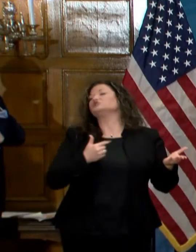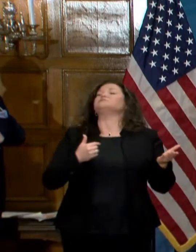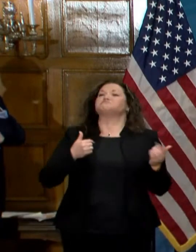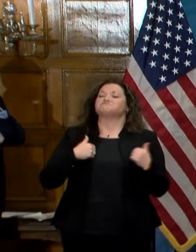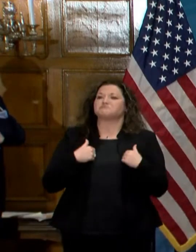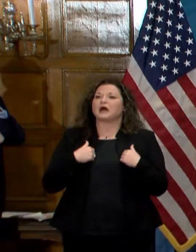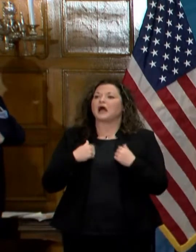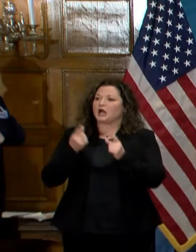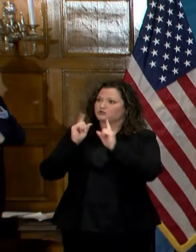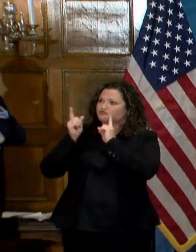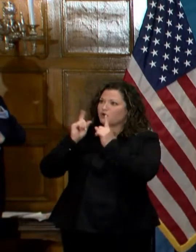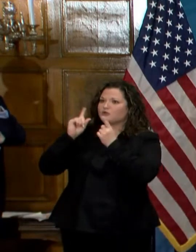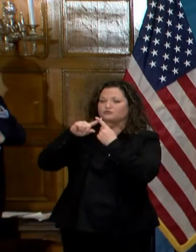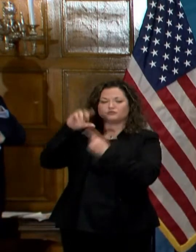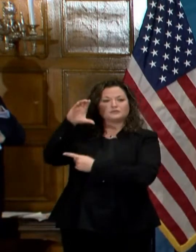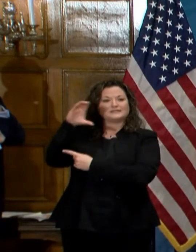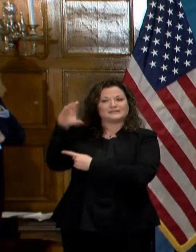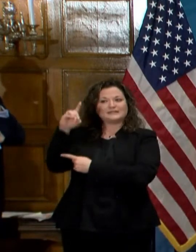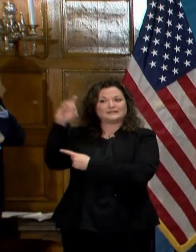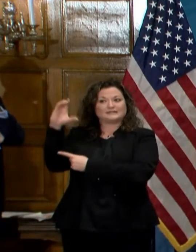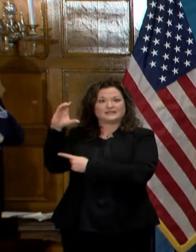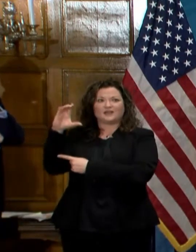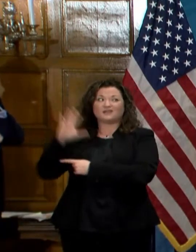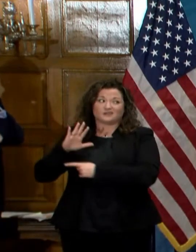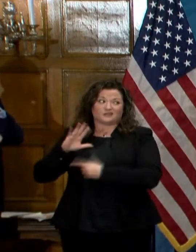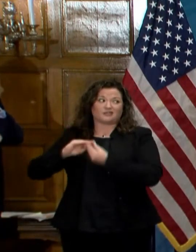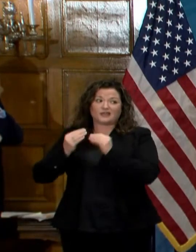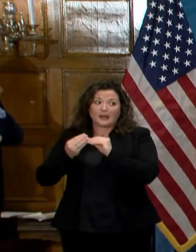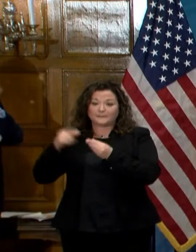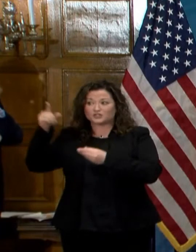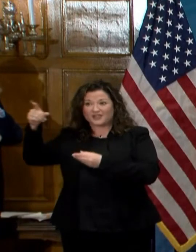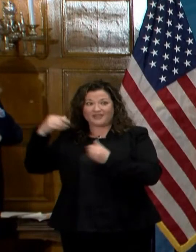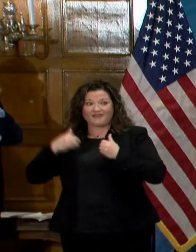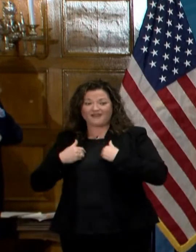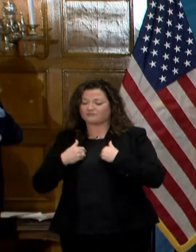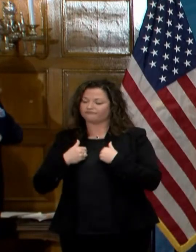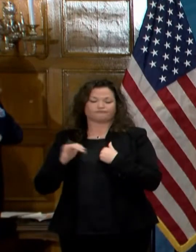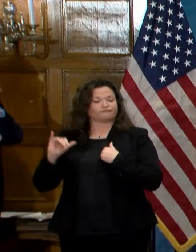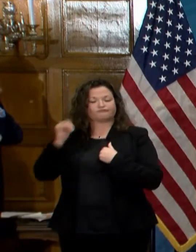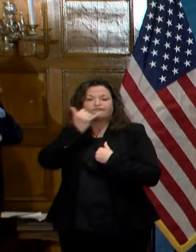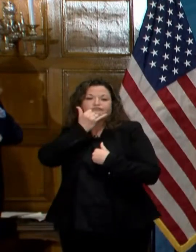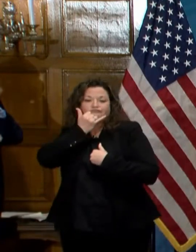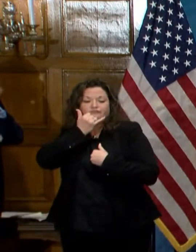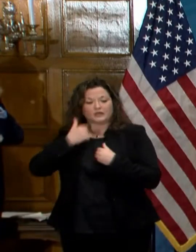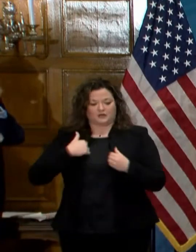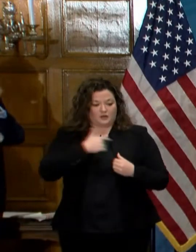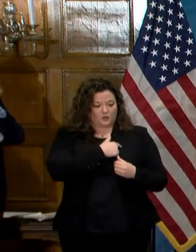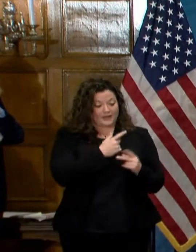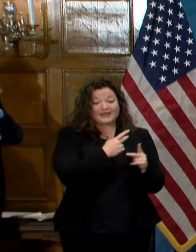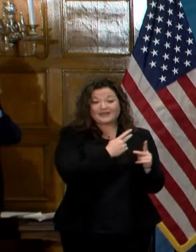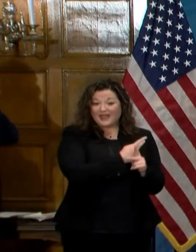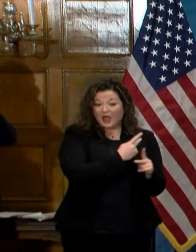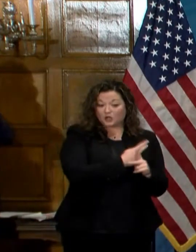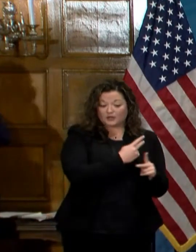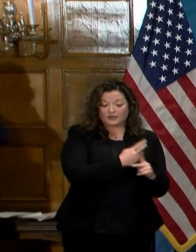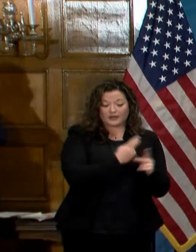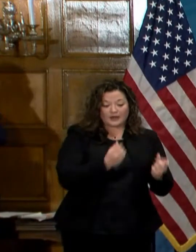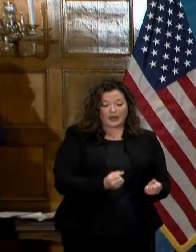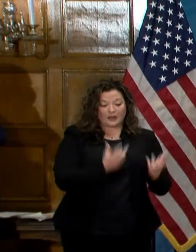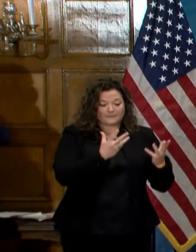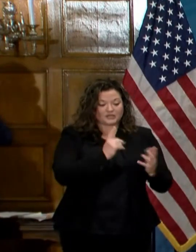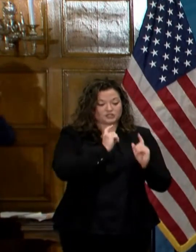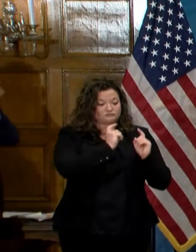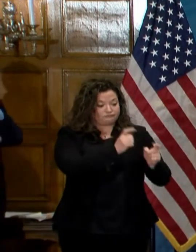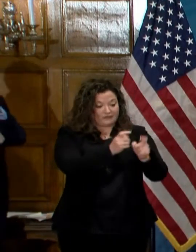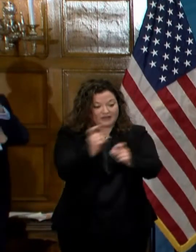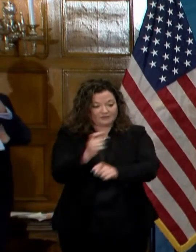the CDC. The numbers are actually incorrect. So when we calculated the number of doses given